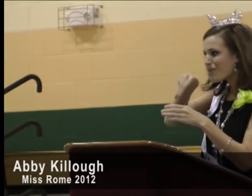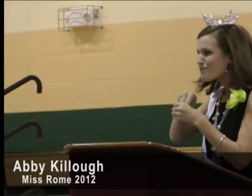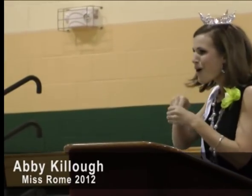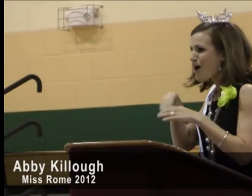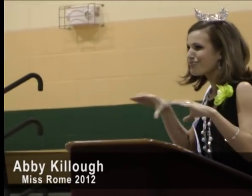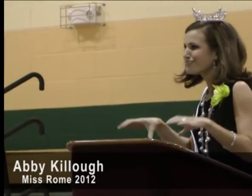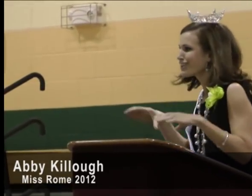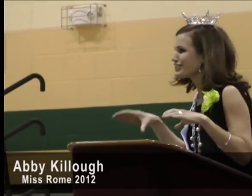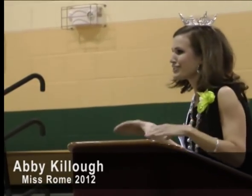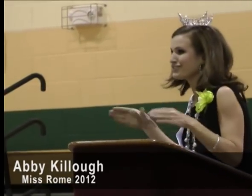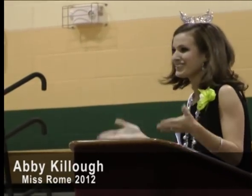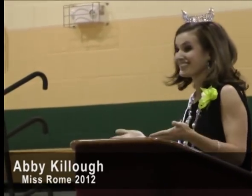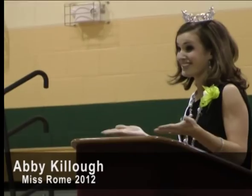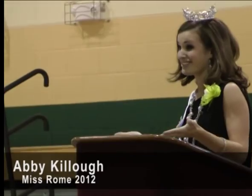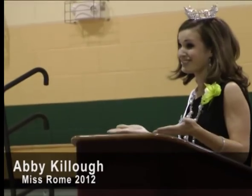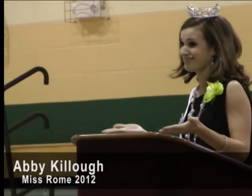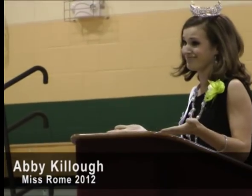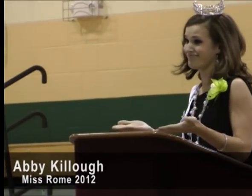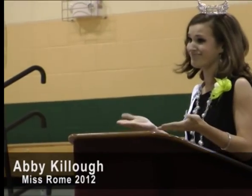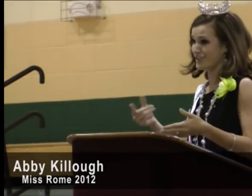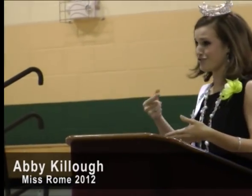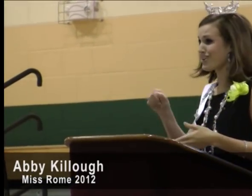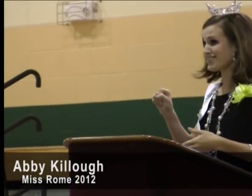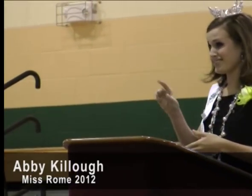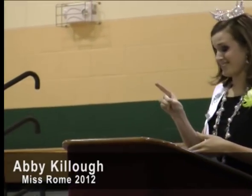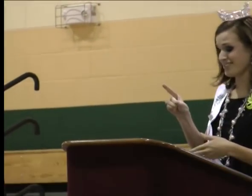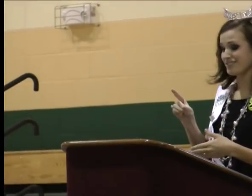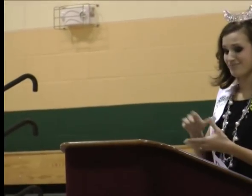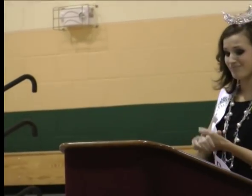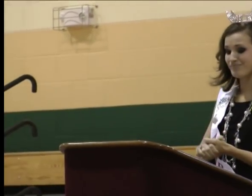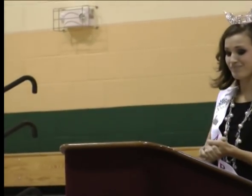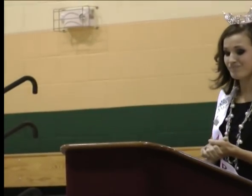to be involved in activities here at the GSM.